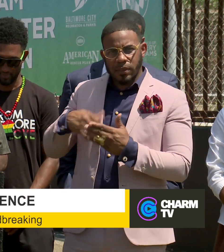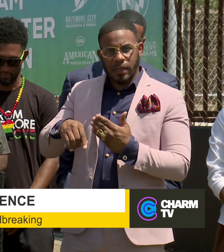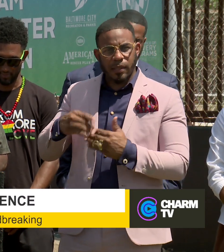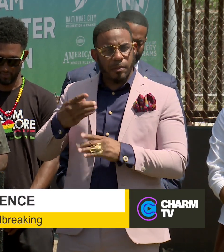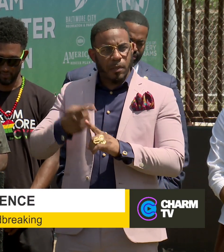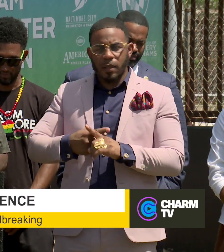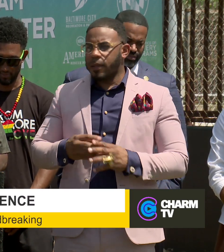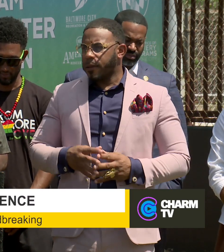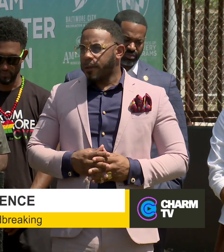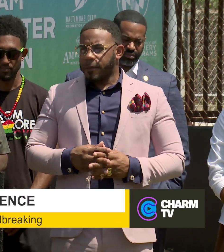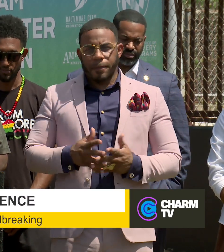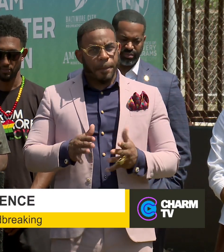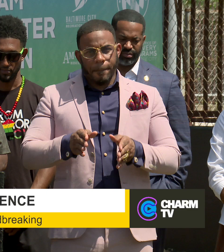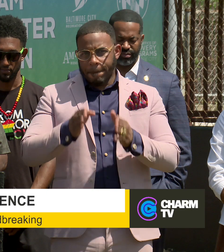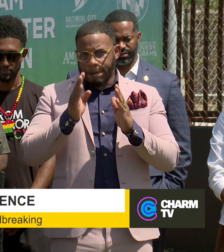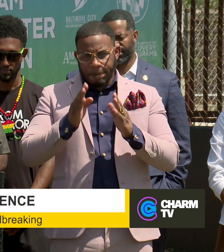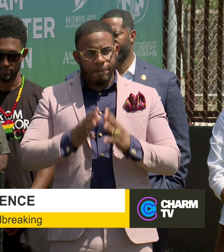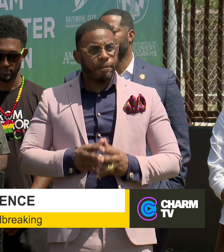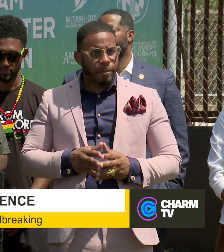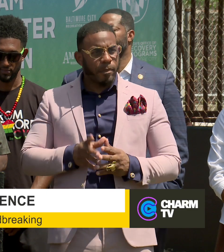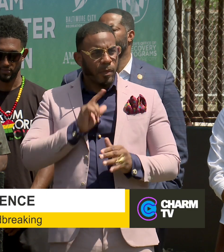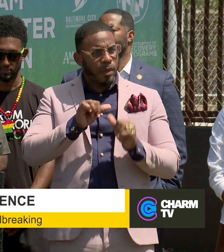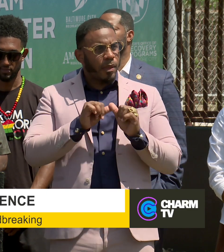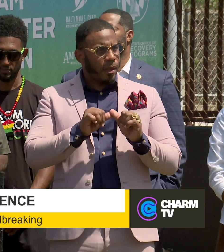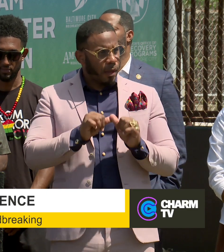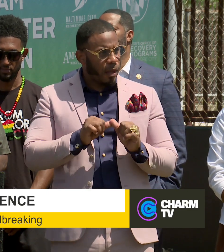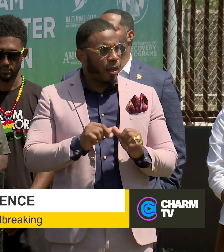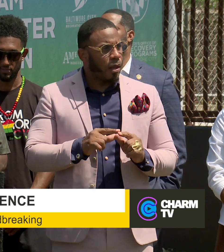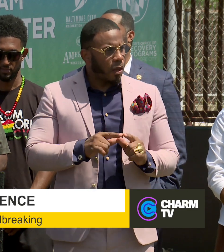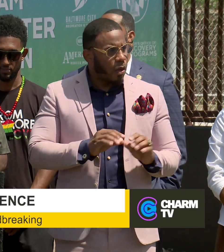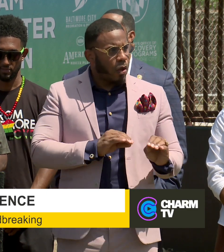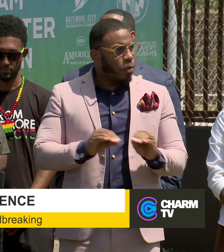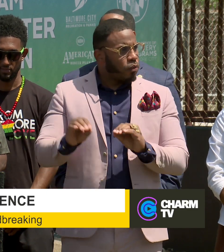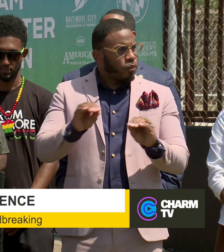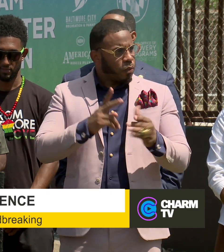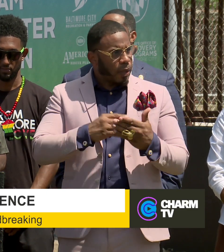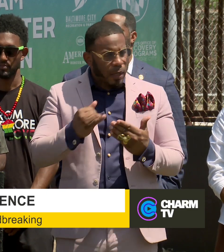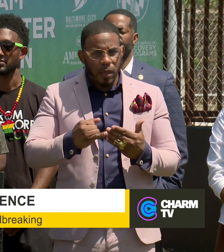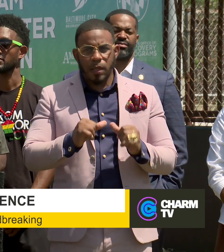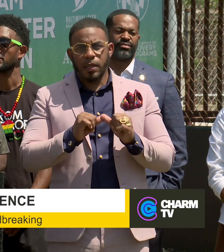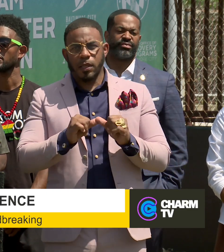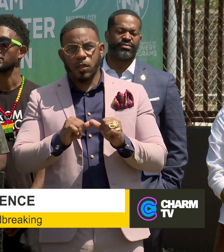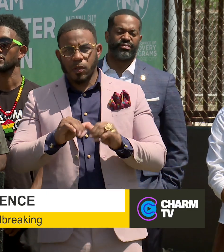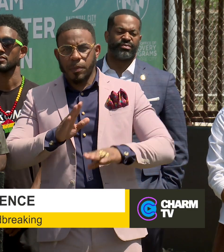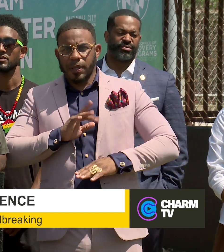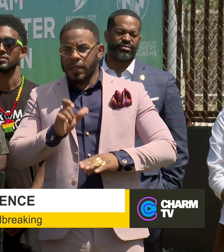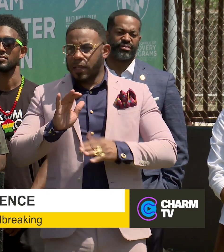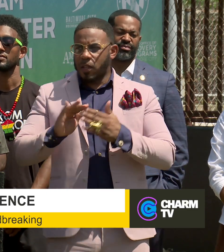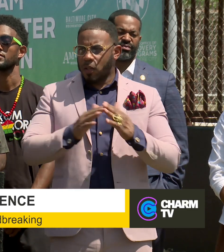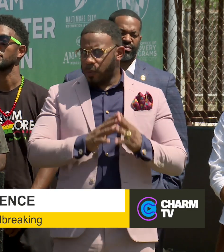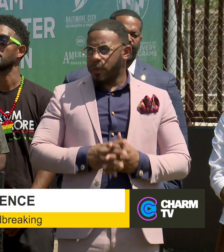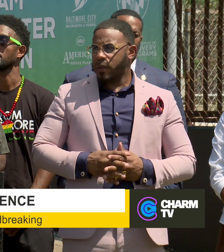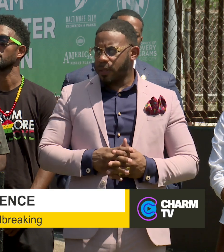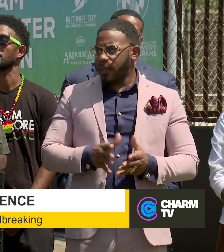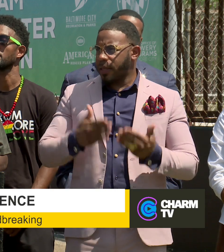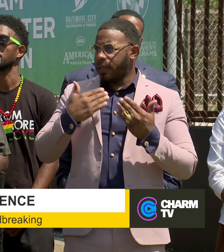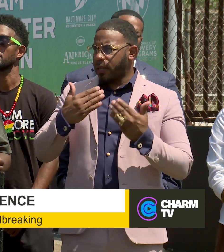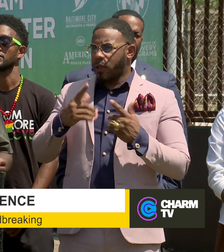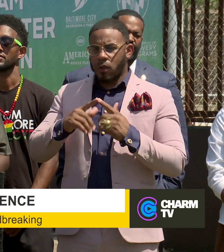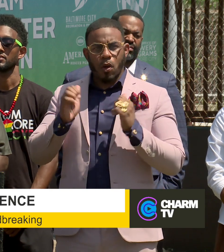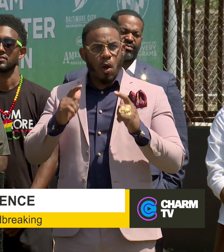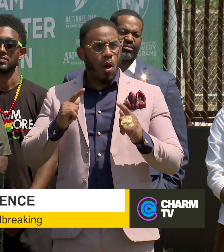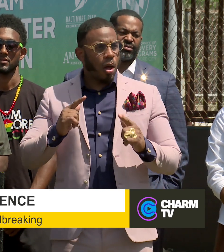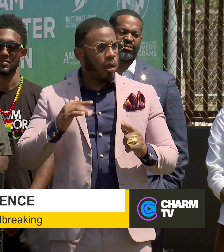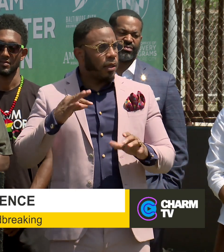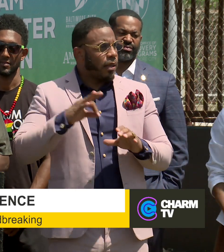month. So stay tuned. We're going to continue to move our projects. We're going to continue to meet the needs of our community. And thank you to all